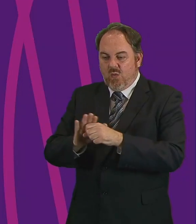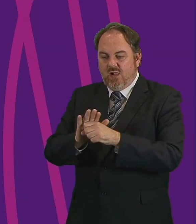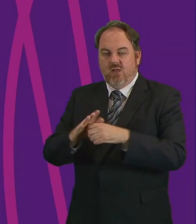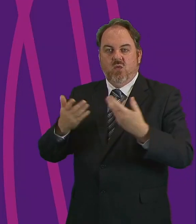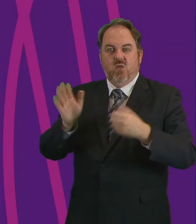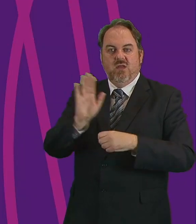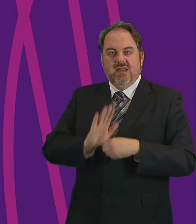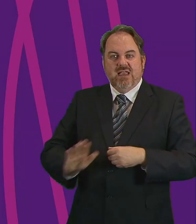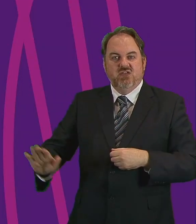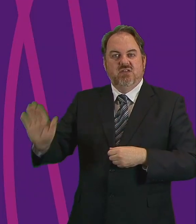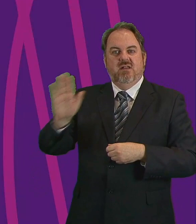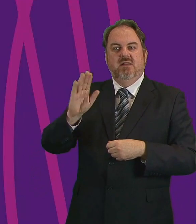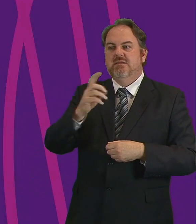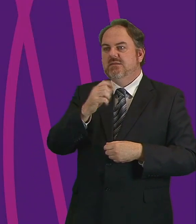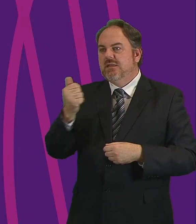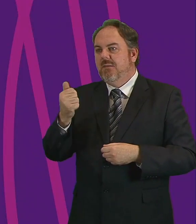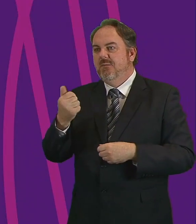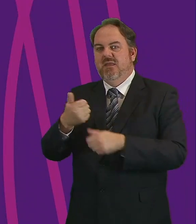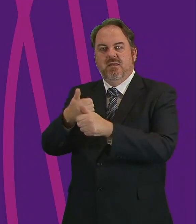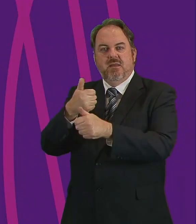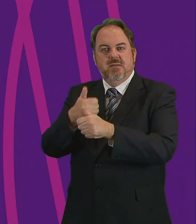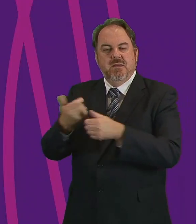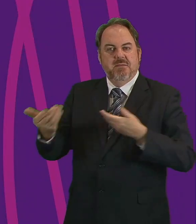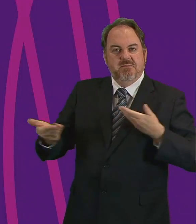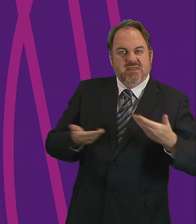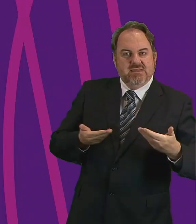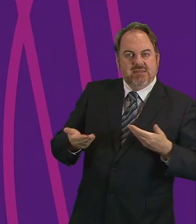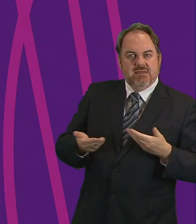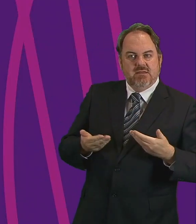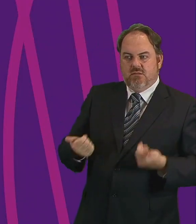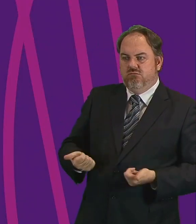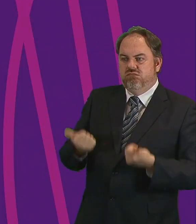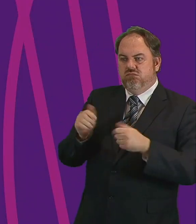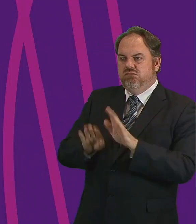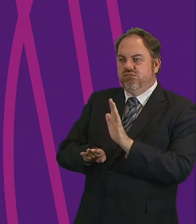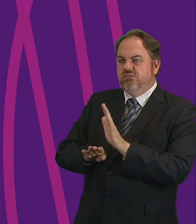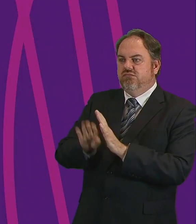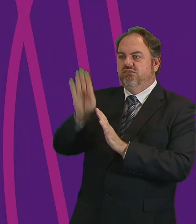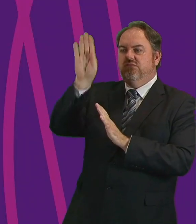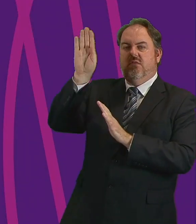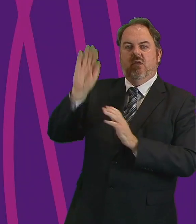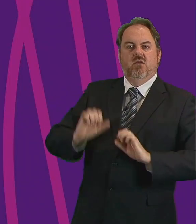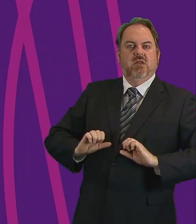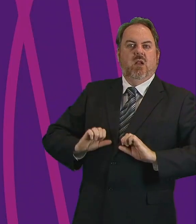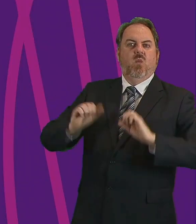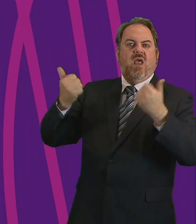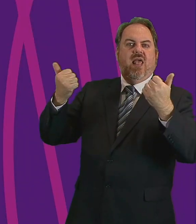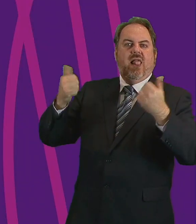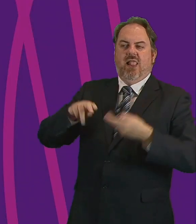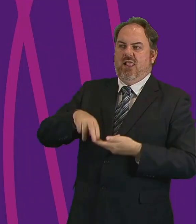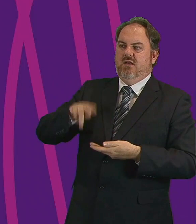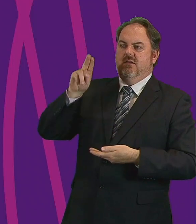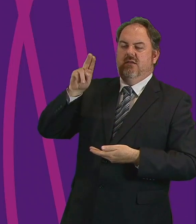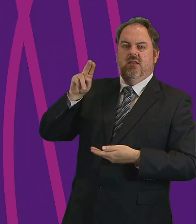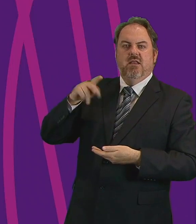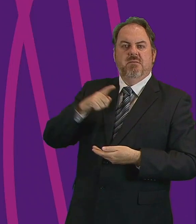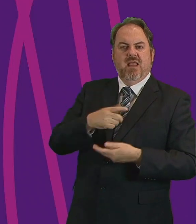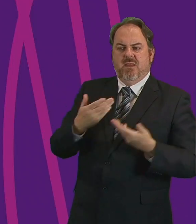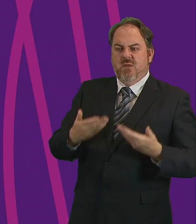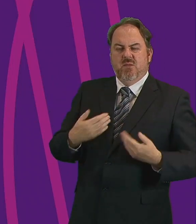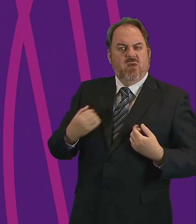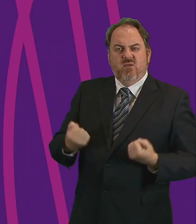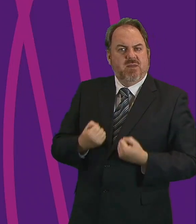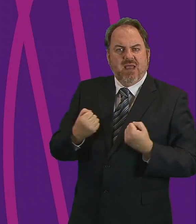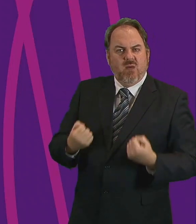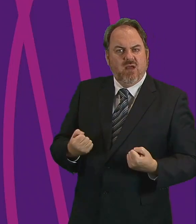those sectors of the economy that have significantly benefited from the COVID crisis. Where we don't have these powers stacked, we should